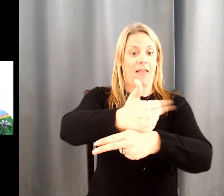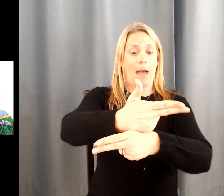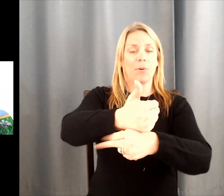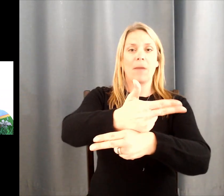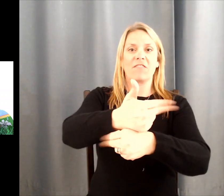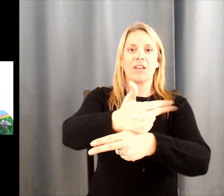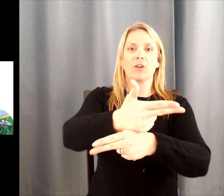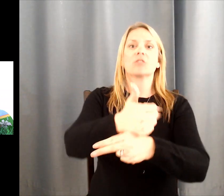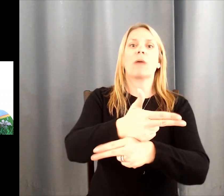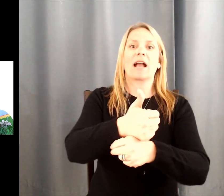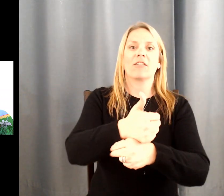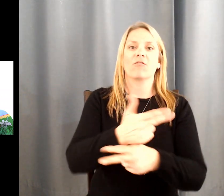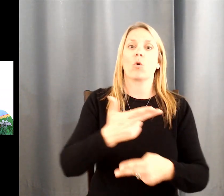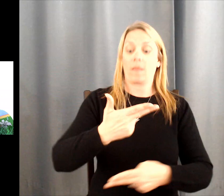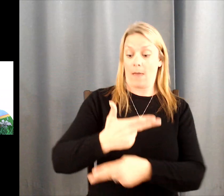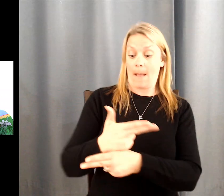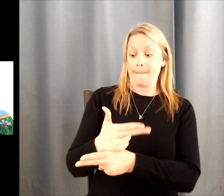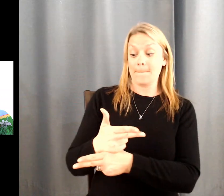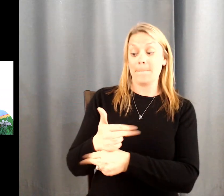my fingers back and forth. Bunny.